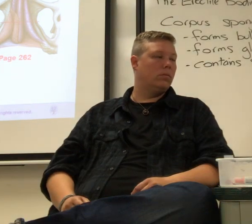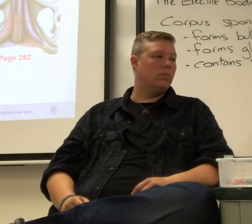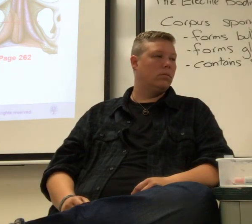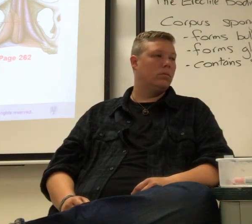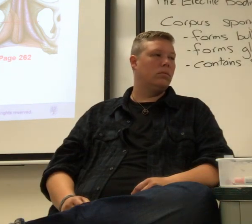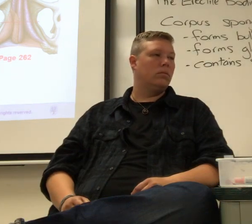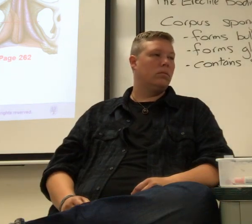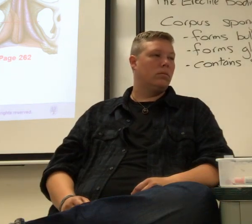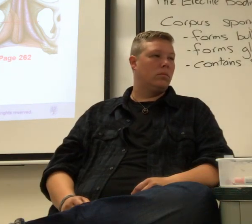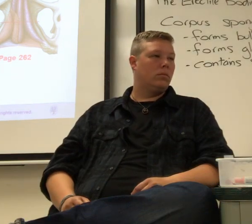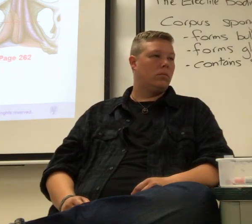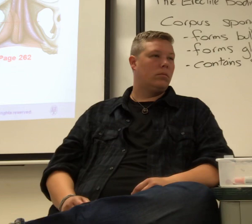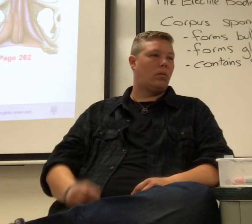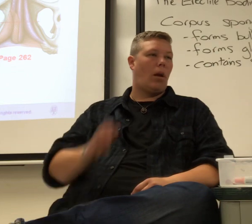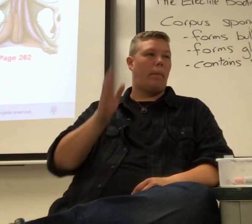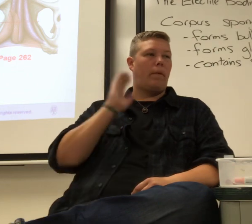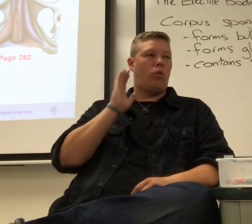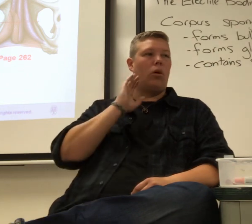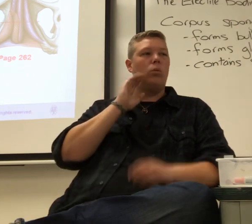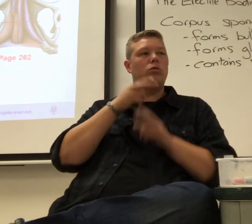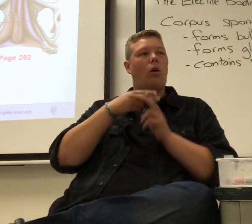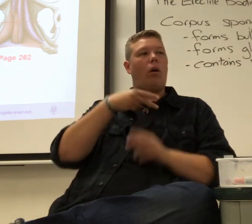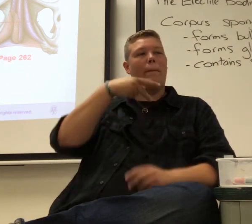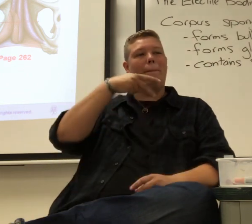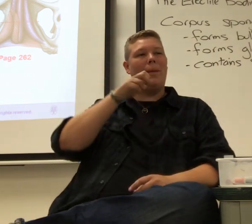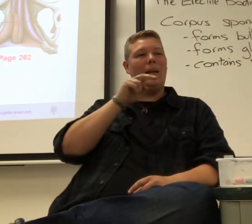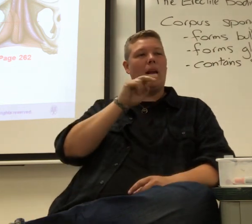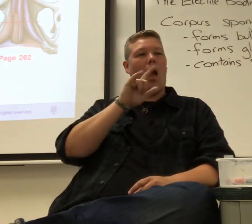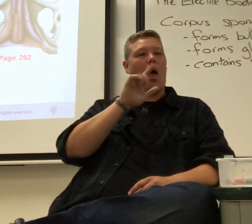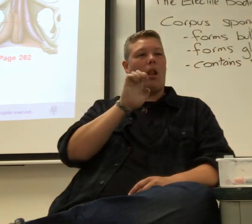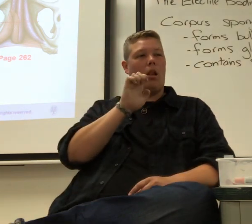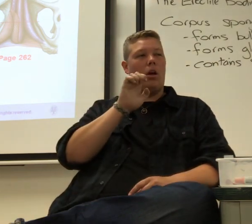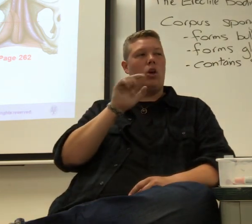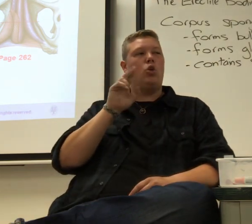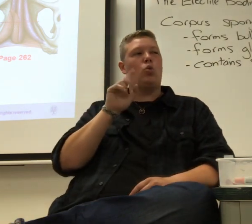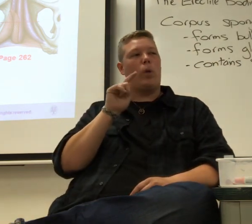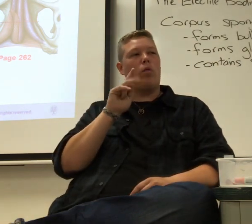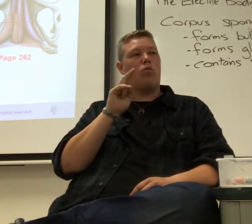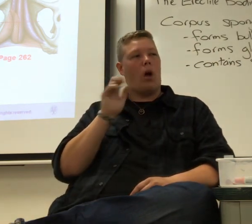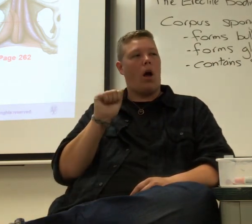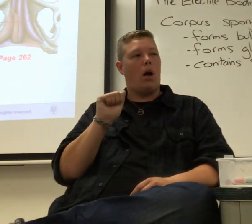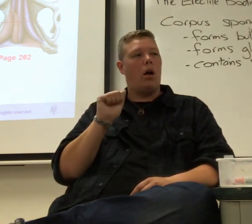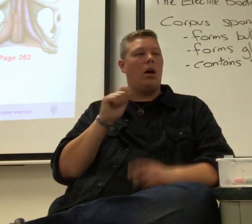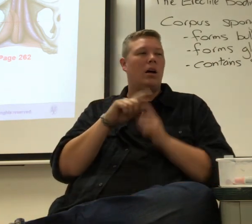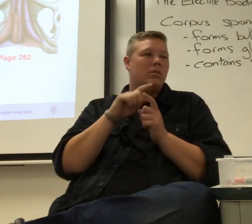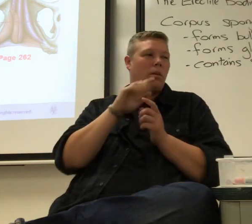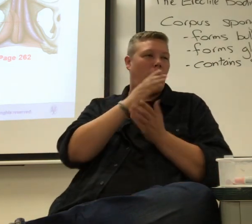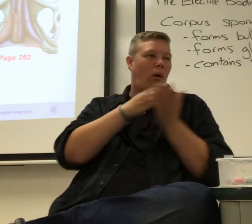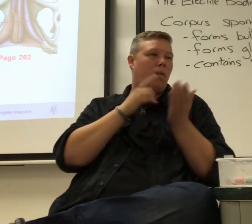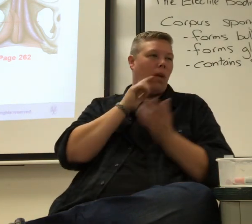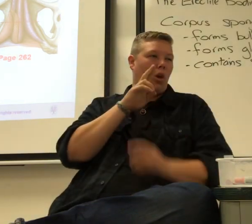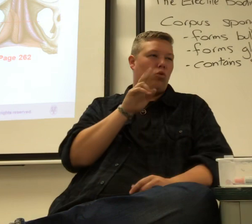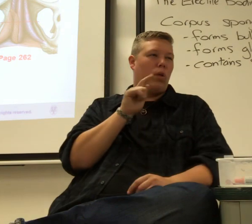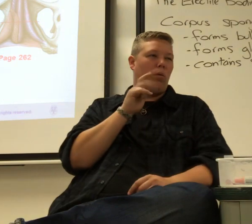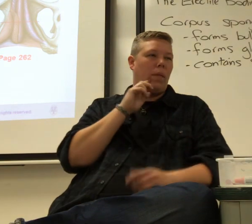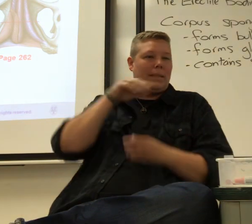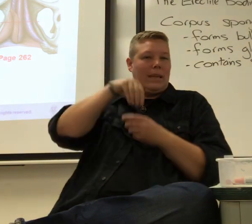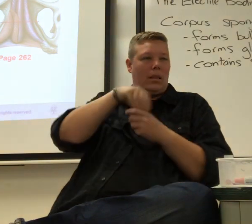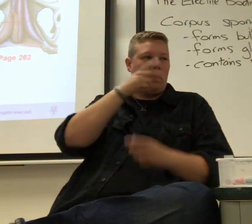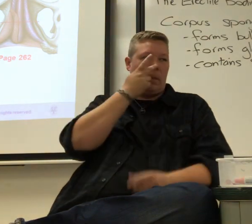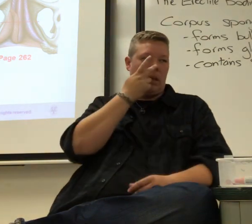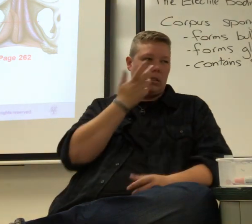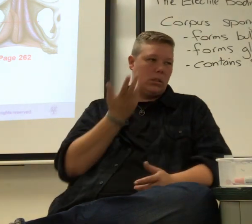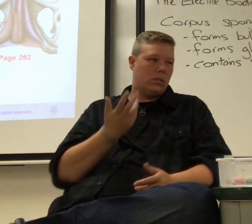urethra. It used to be called penile urethra. Basically, it's the part of the urethra in the penis. Okay, moving